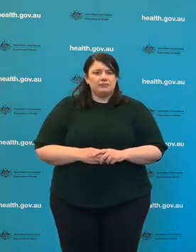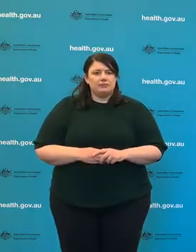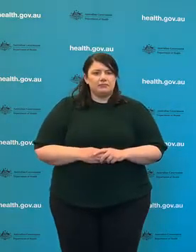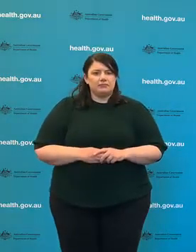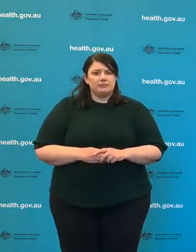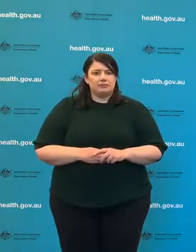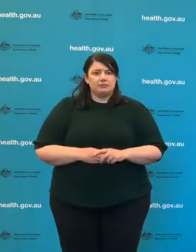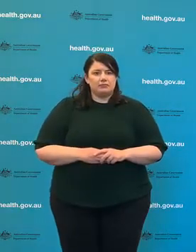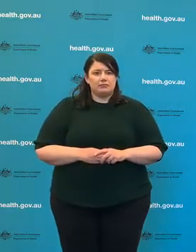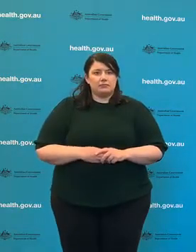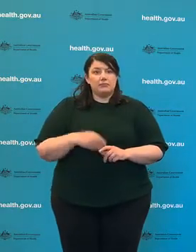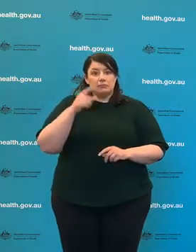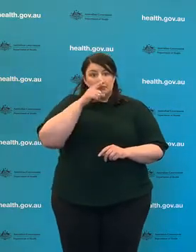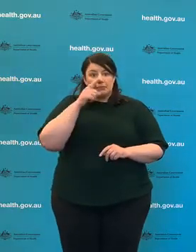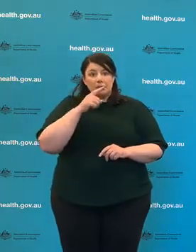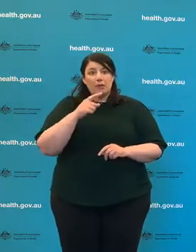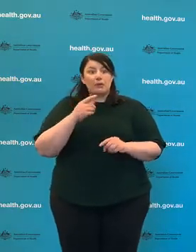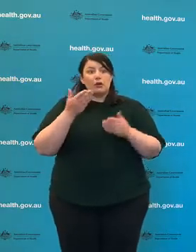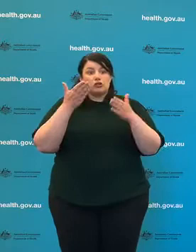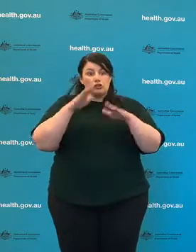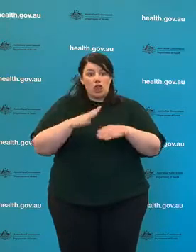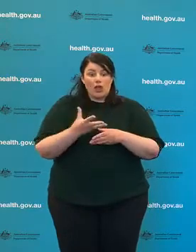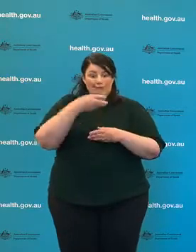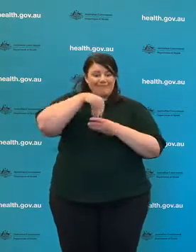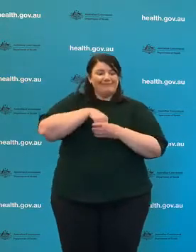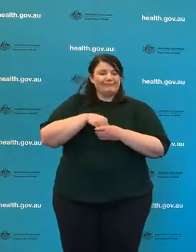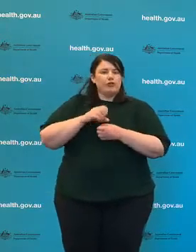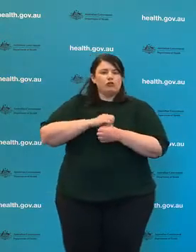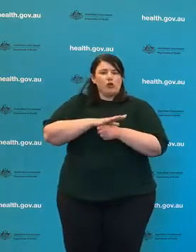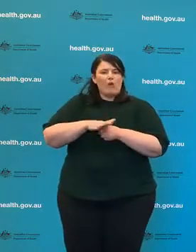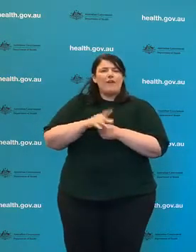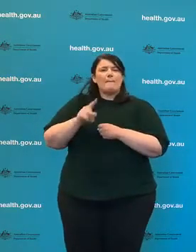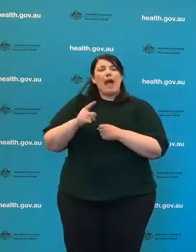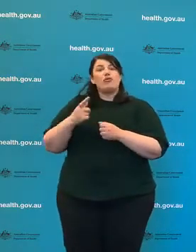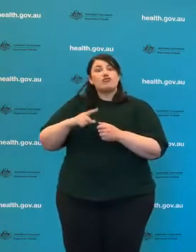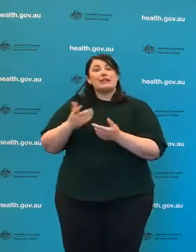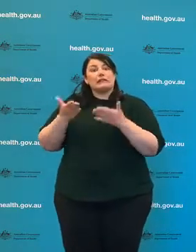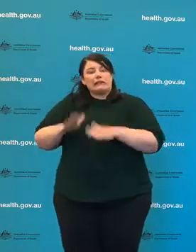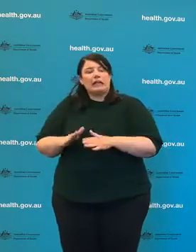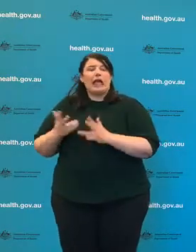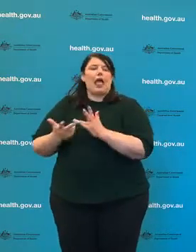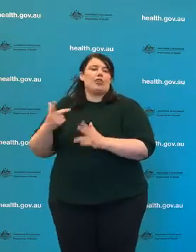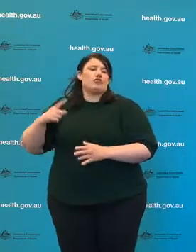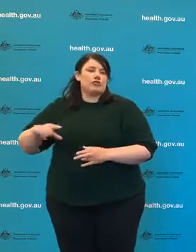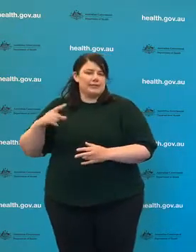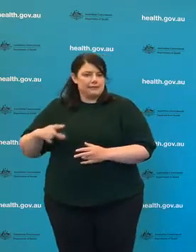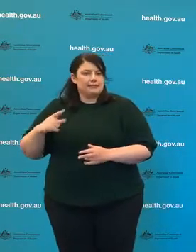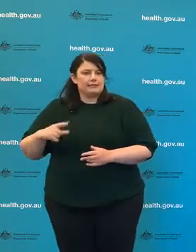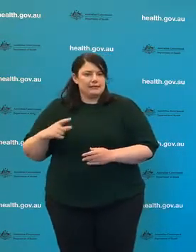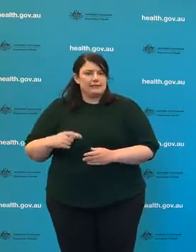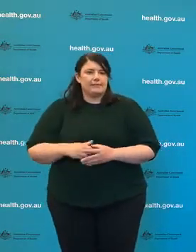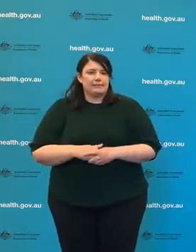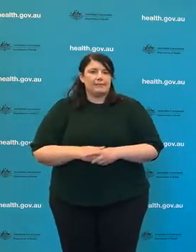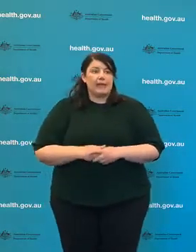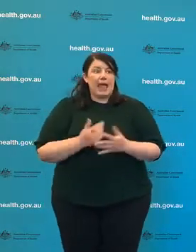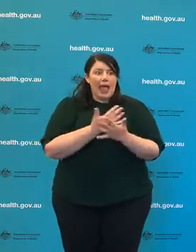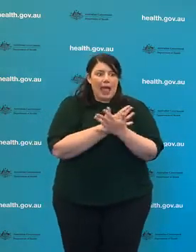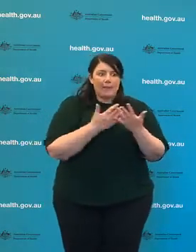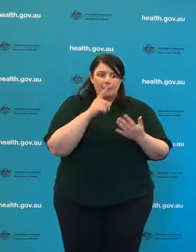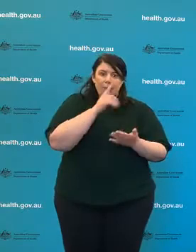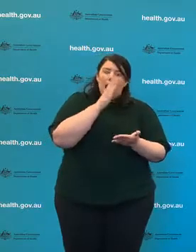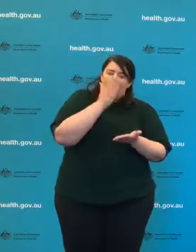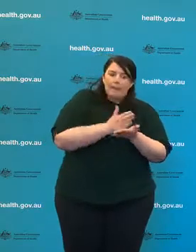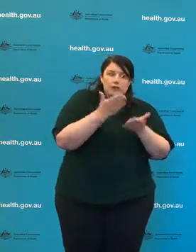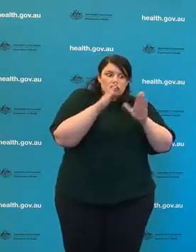dying with COVID, not from COVID. Looking, I guess, on the statistics, saying that only X% of people are actually dying as